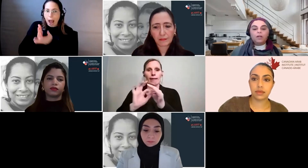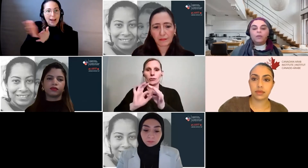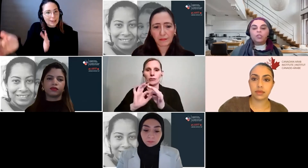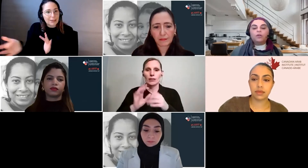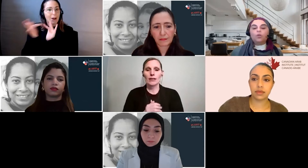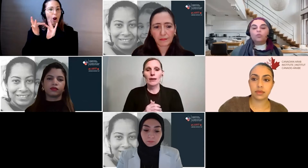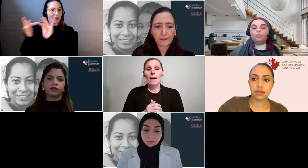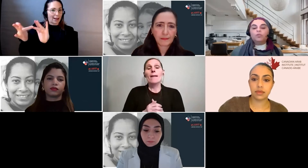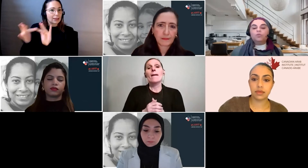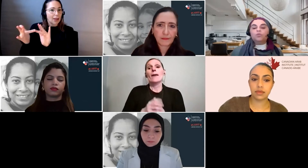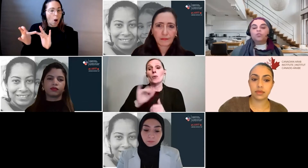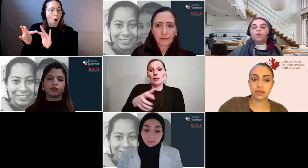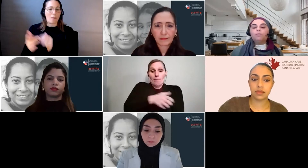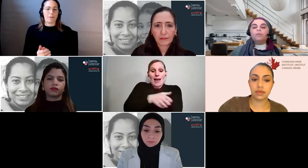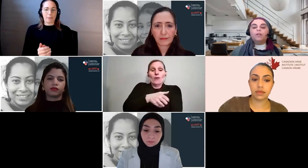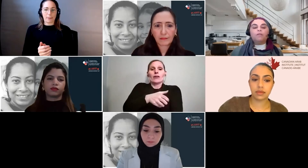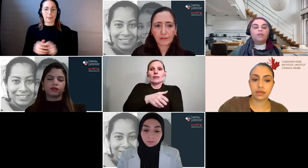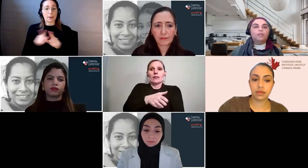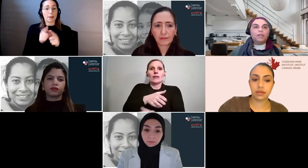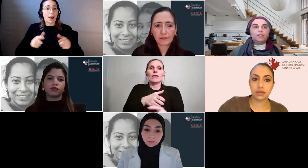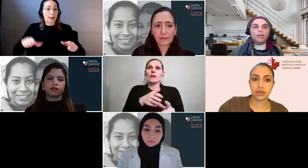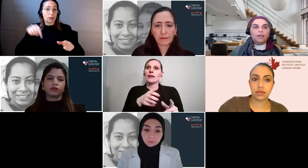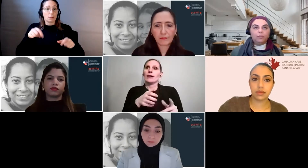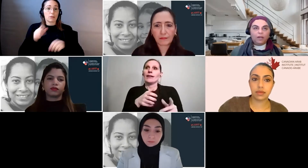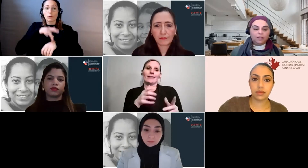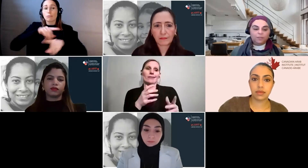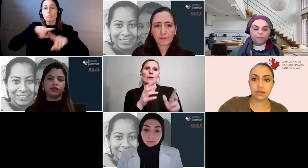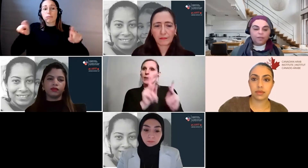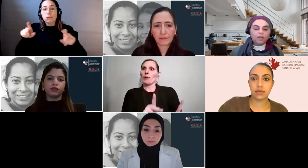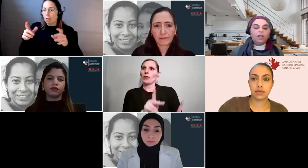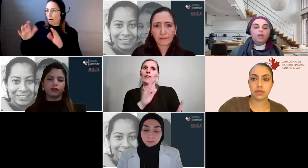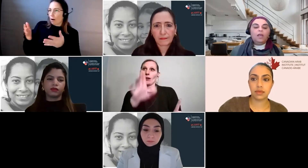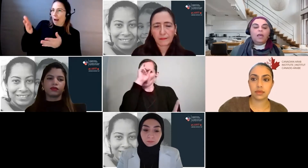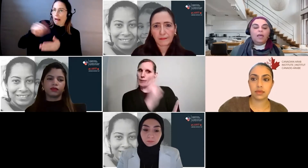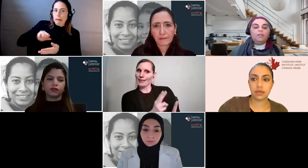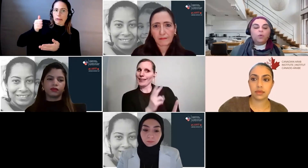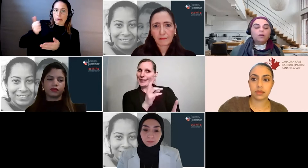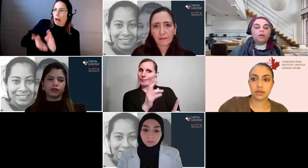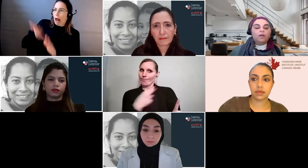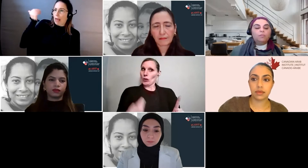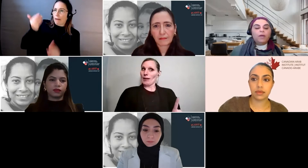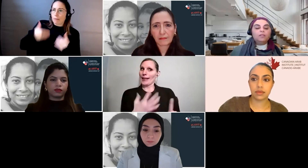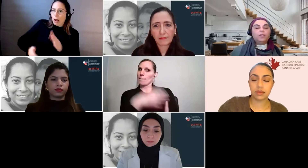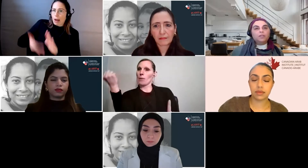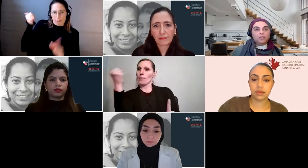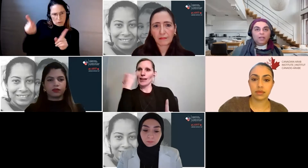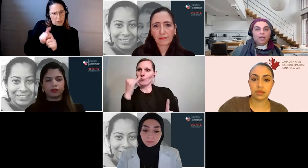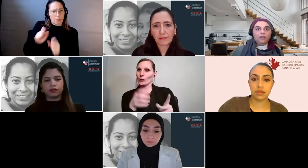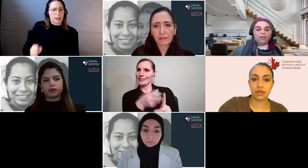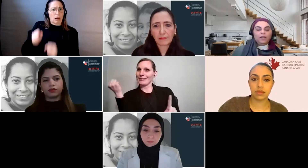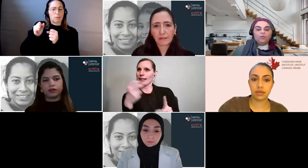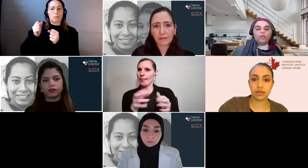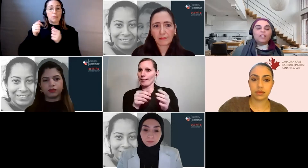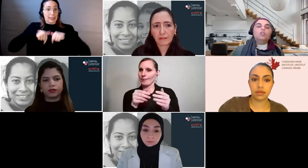power, language can also be used to strip people of their dignity and humanity. And the work of our panel speakers